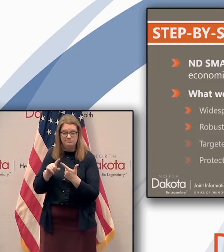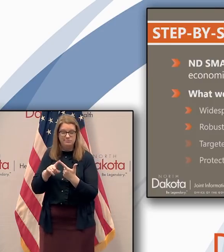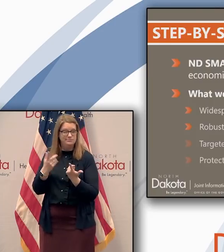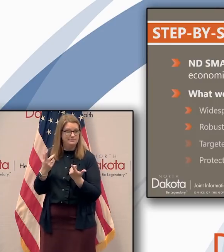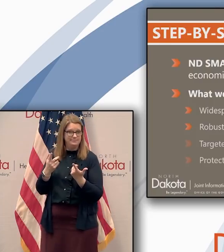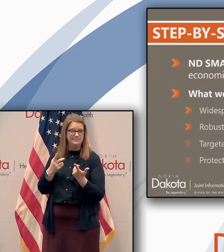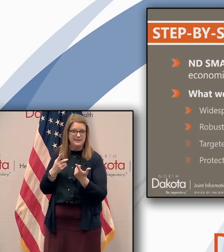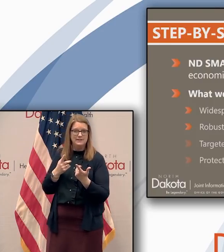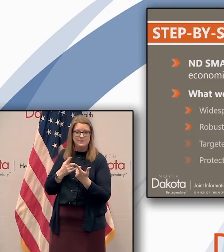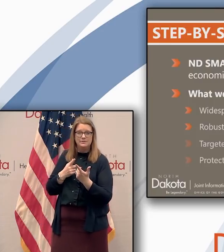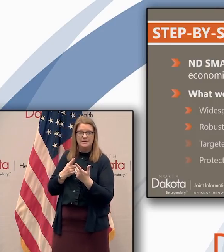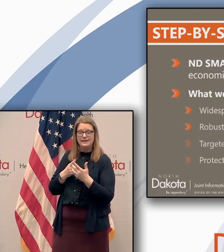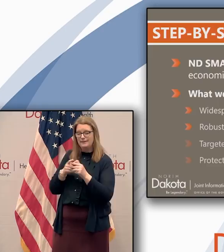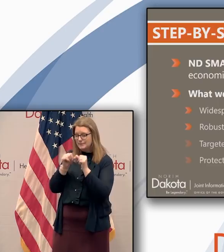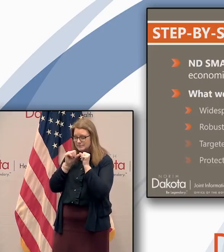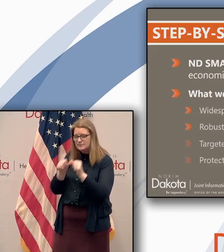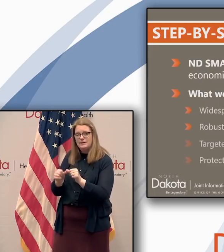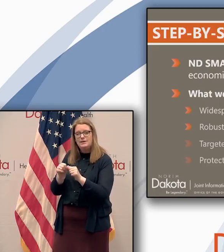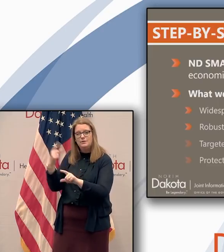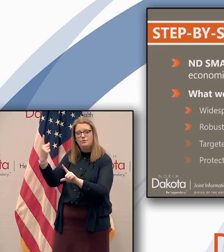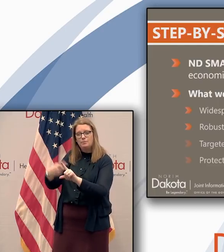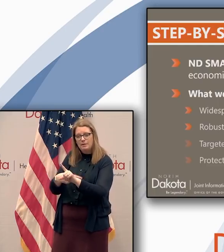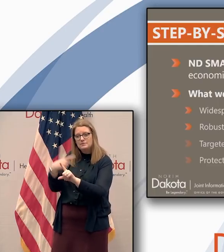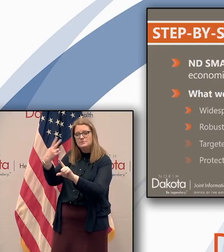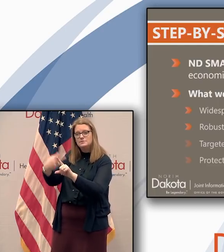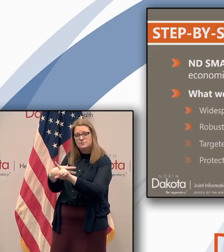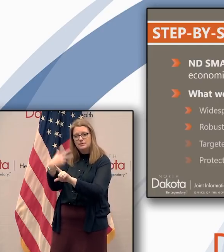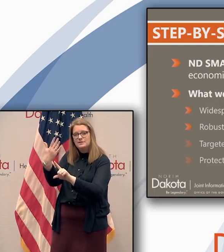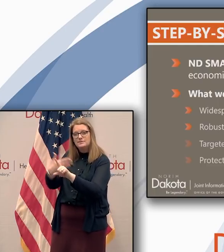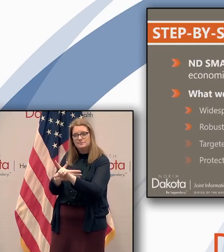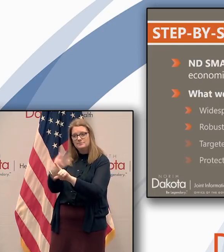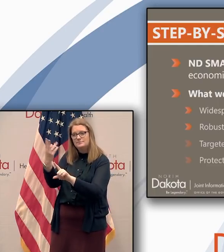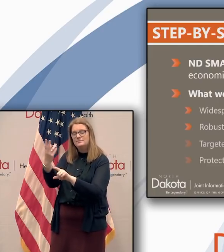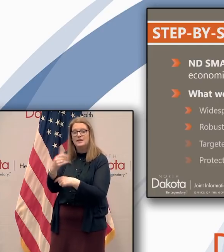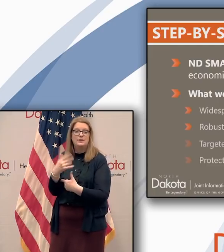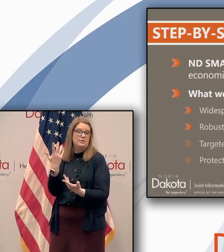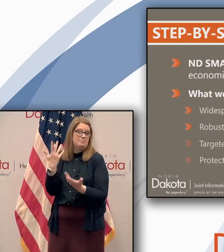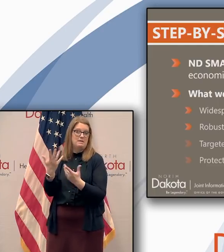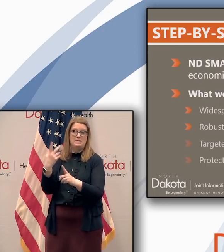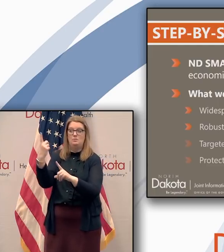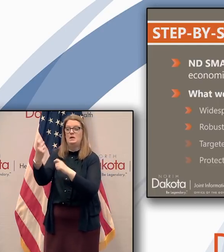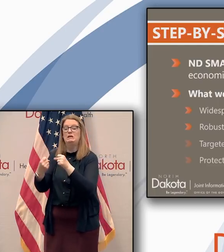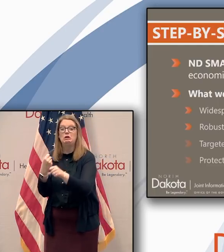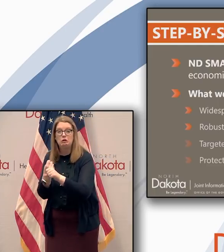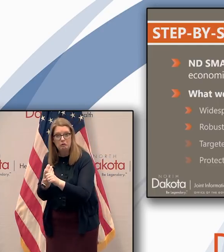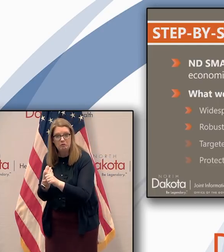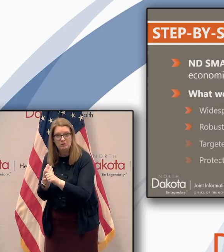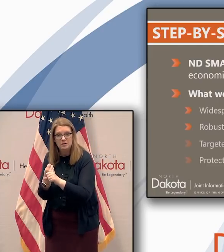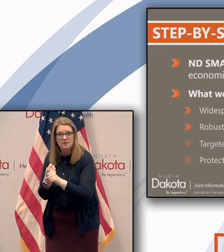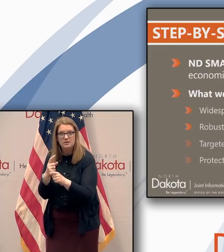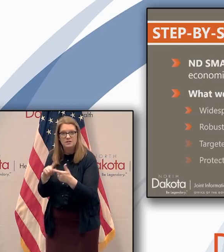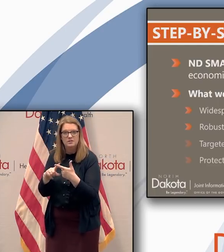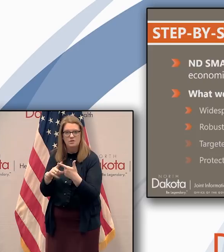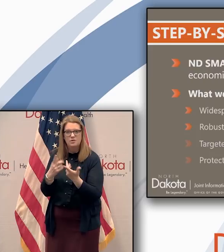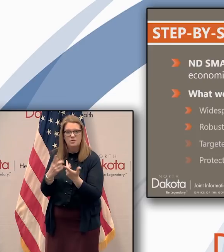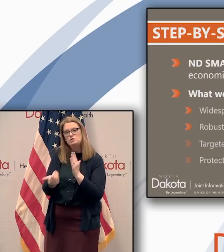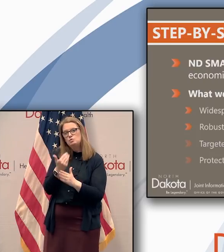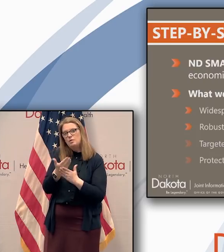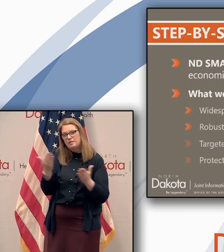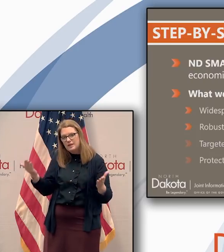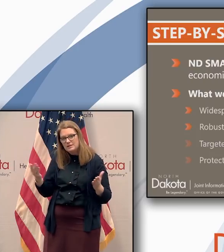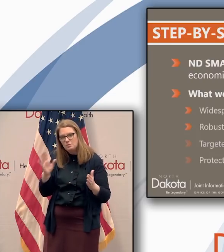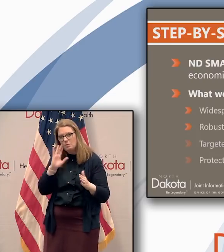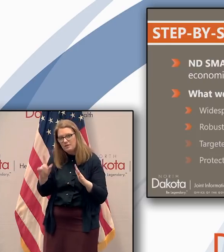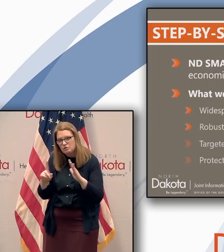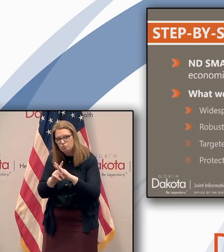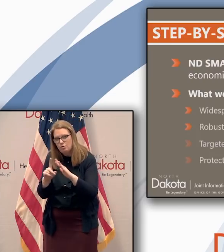way up through we have a vaccine and are able to deliver it. So maybe it's going to be 12 to 18 months or longer. These are going to be new things we have to deliver.